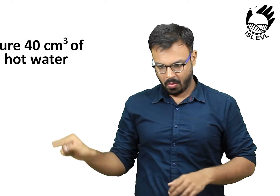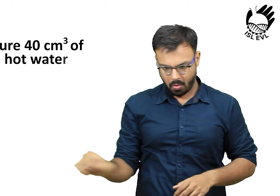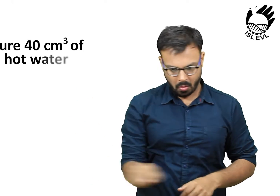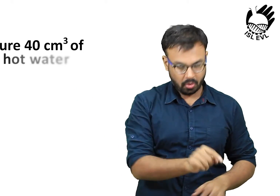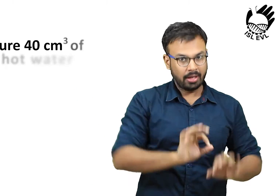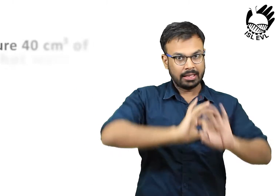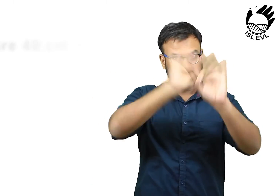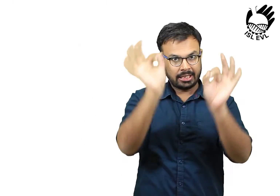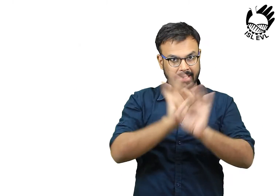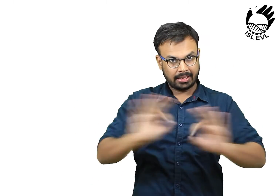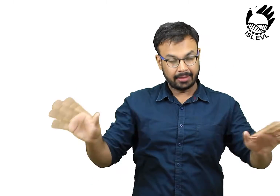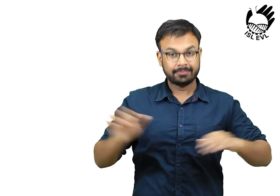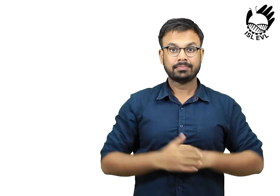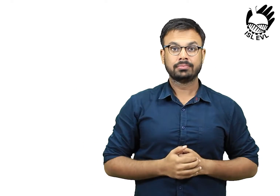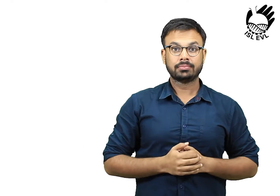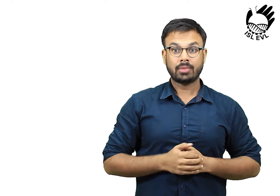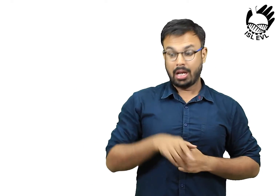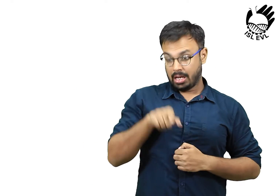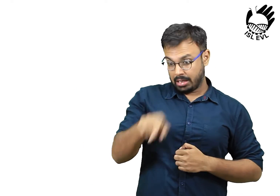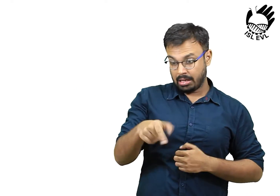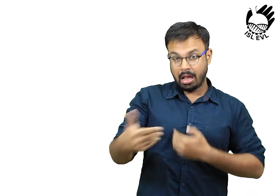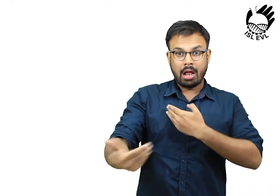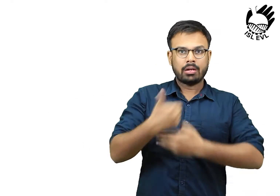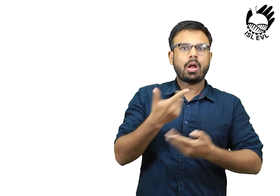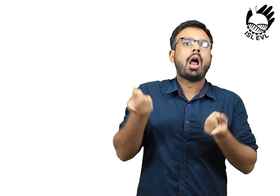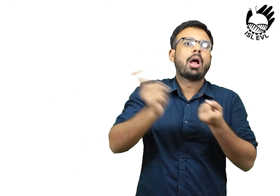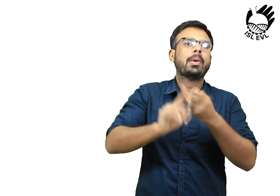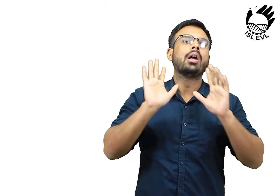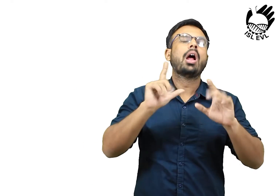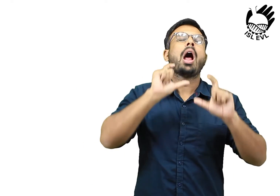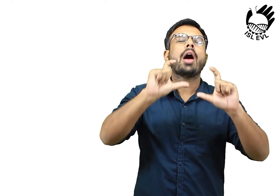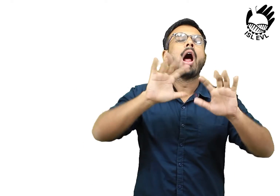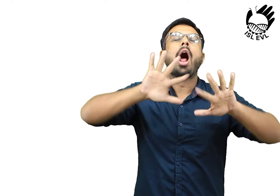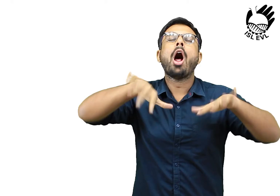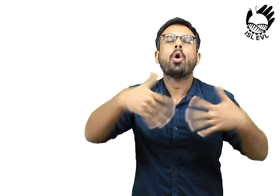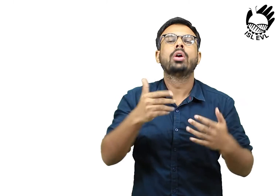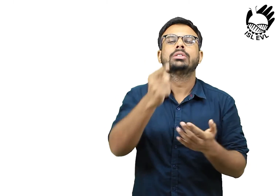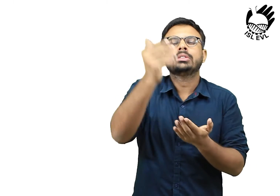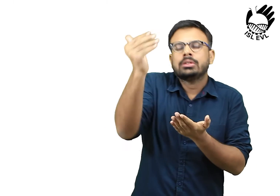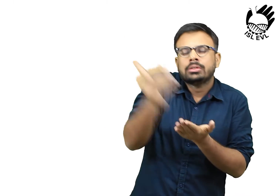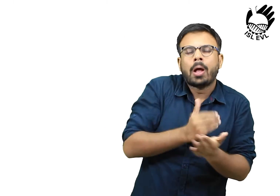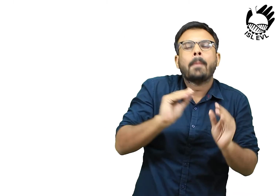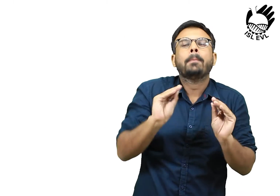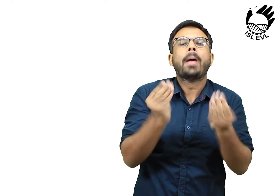Potential burns, spill, or cup melting hazard.